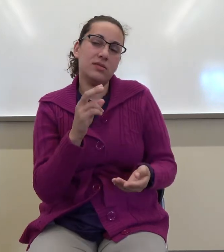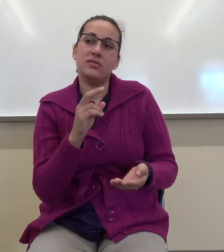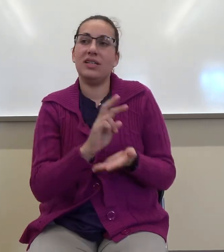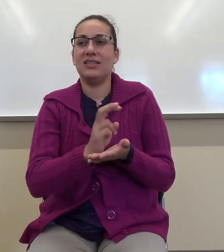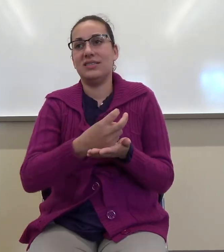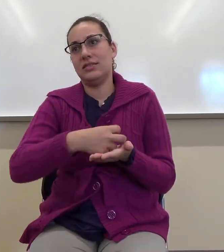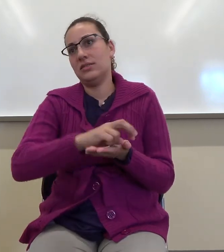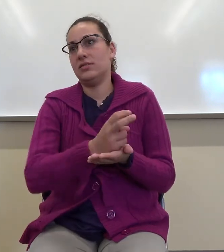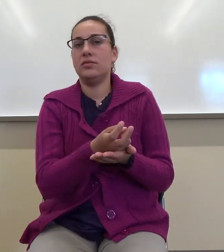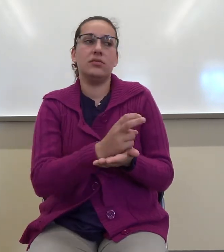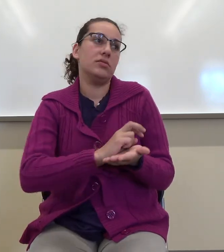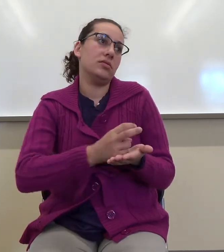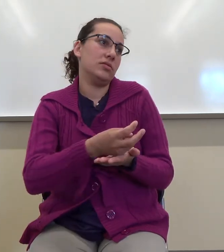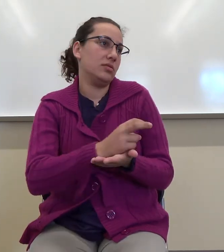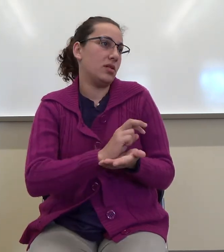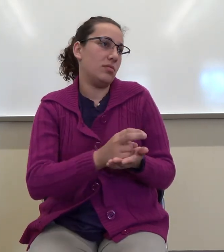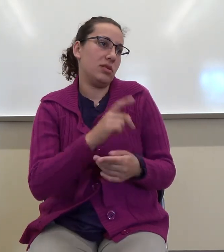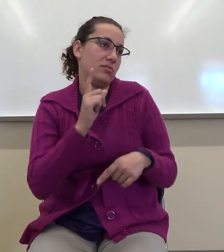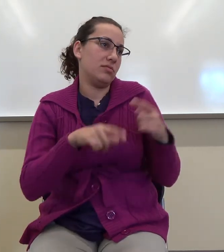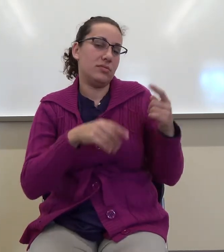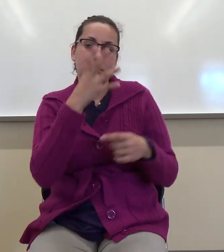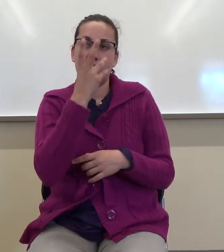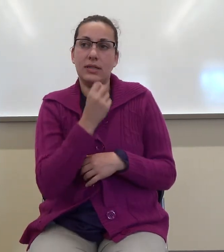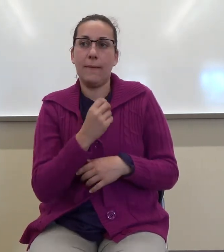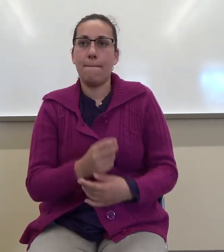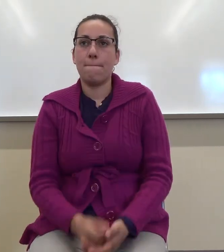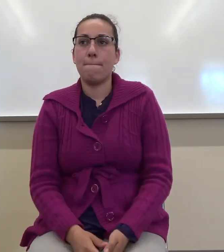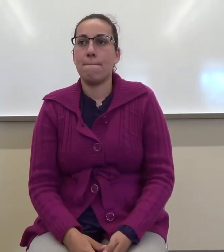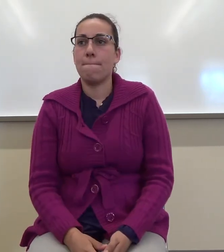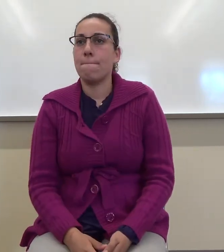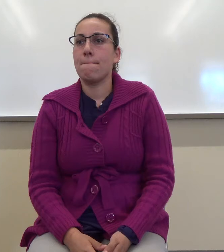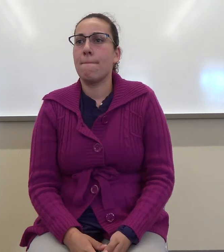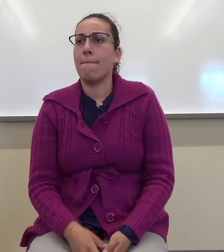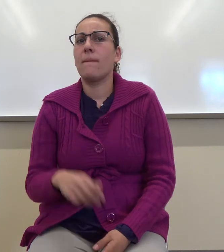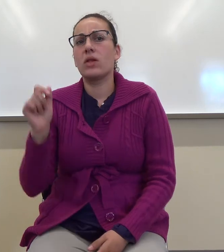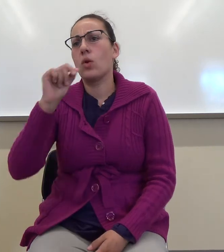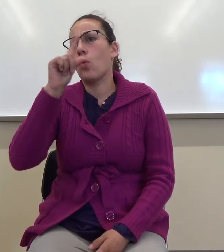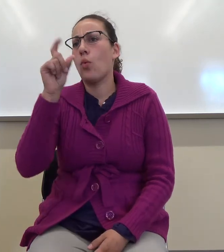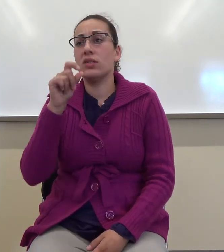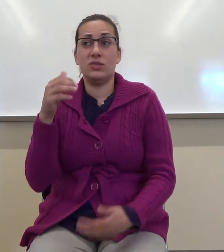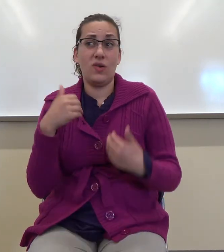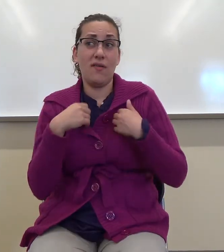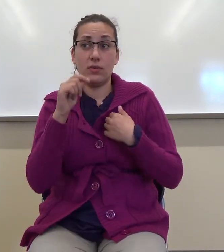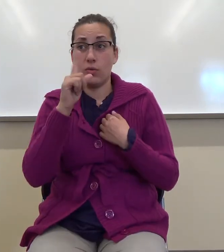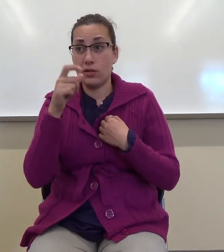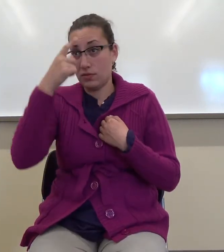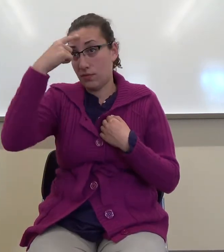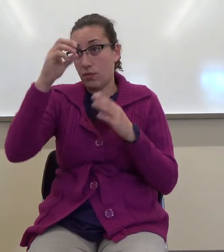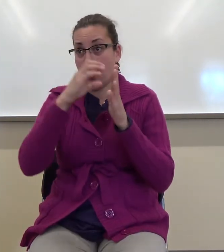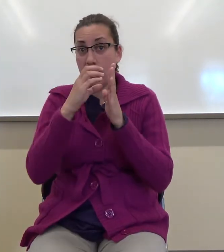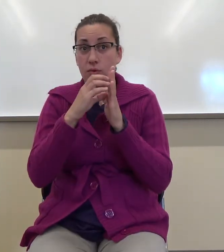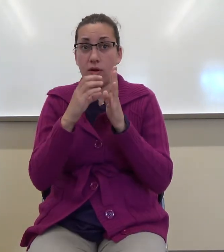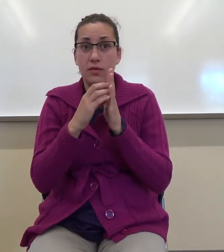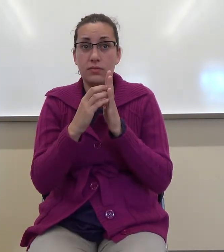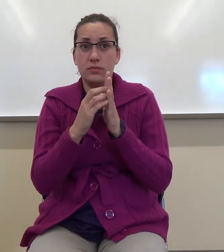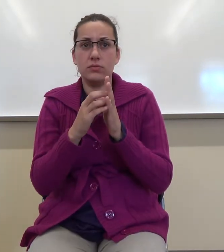sentence? If we hadn't read the next one. Remember, read the first sentence. What would our questions be about that